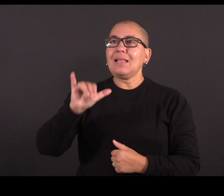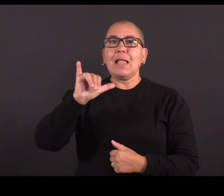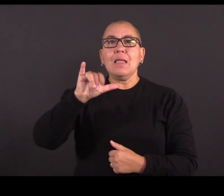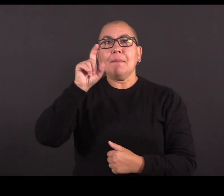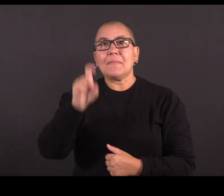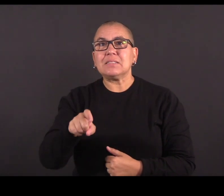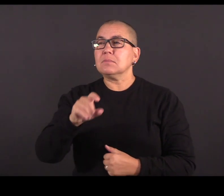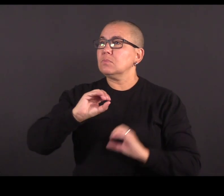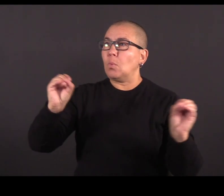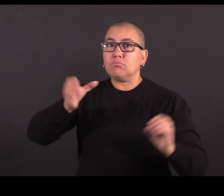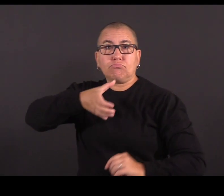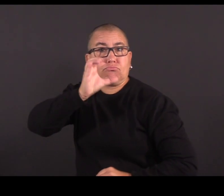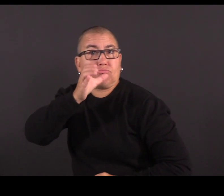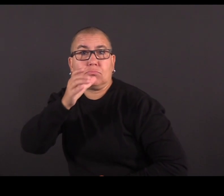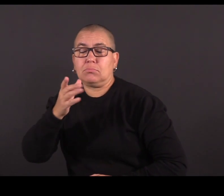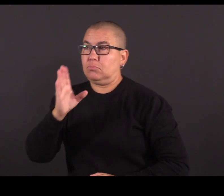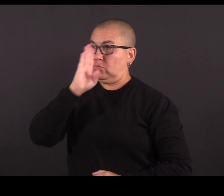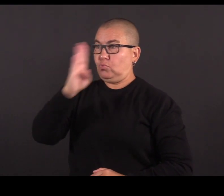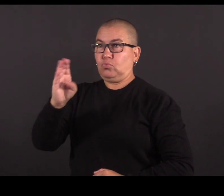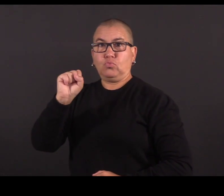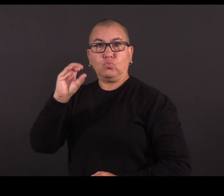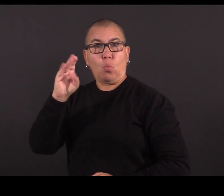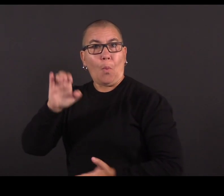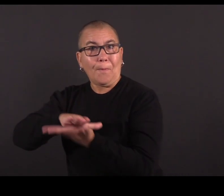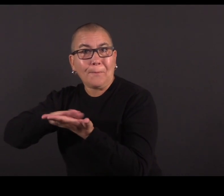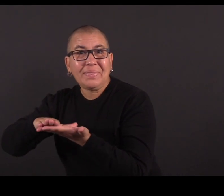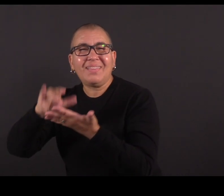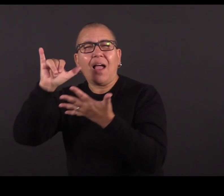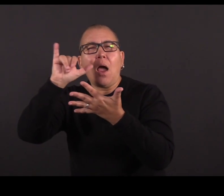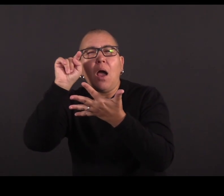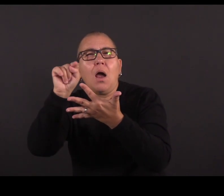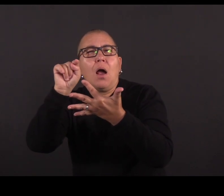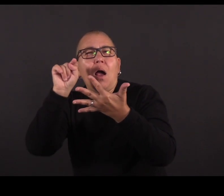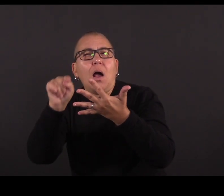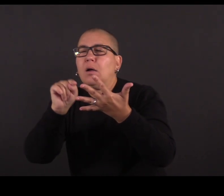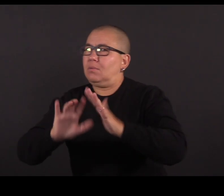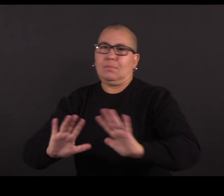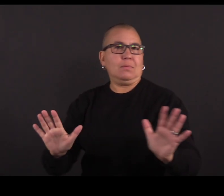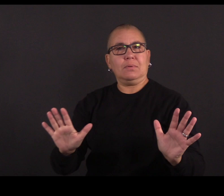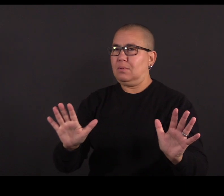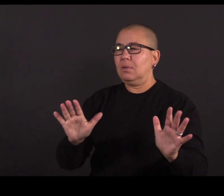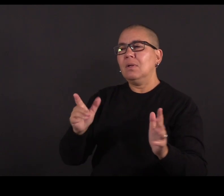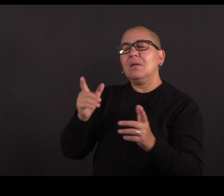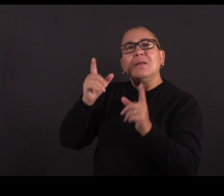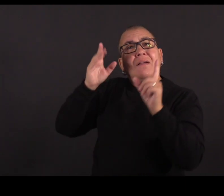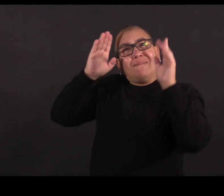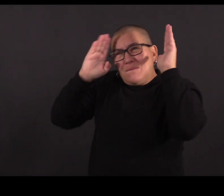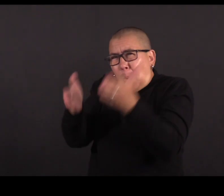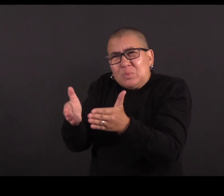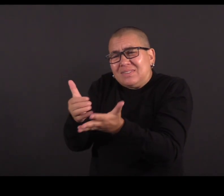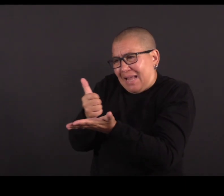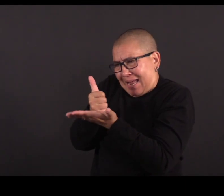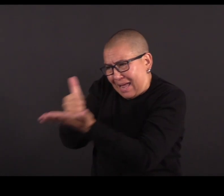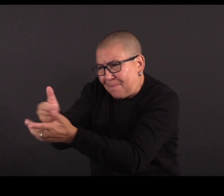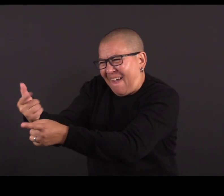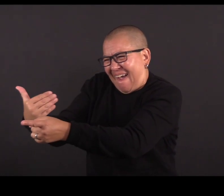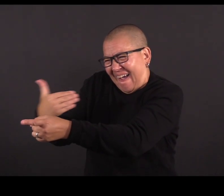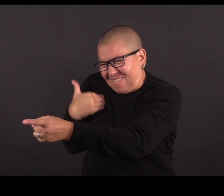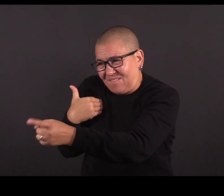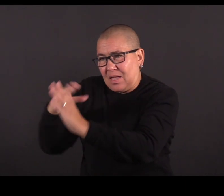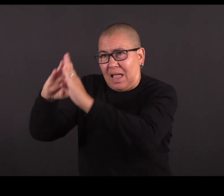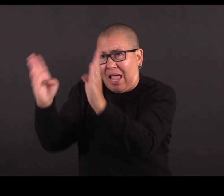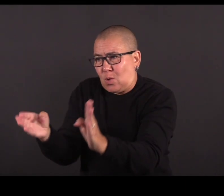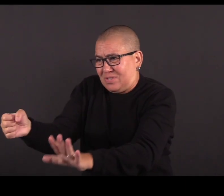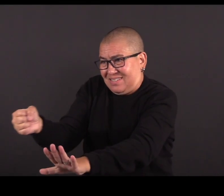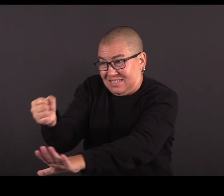employment. The idea of this program is to prioritize helping someone obtain safe and secure housing